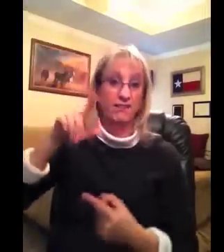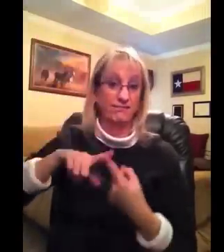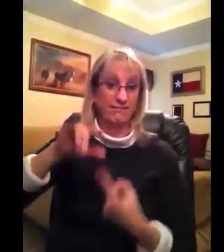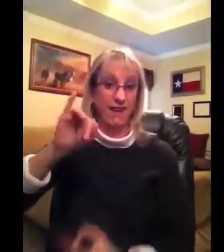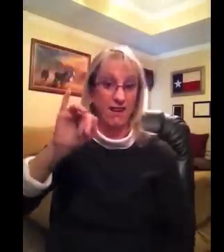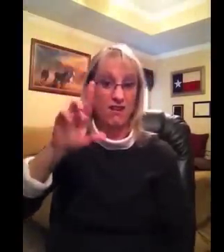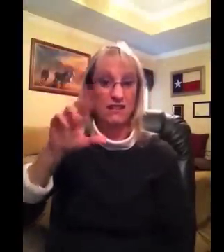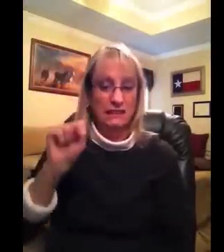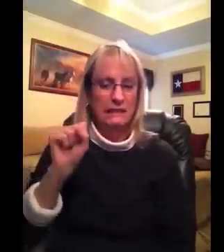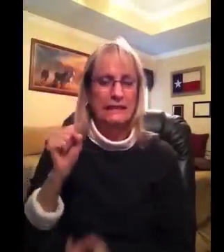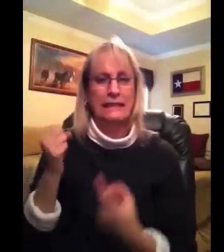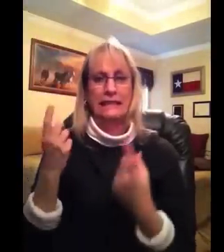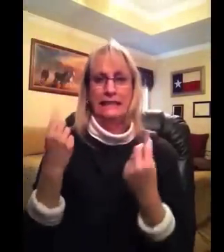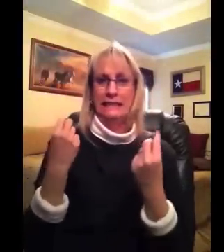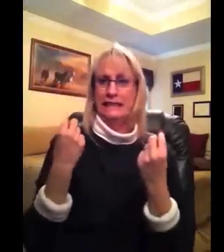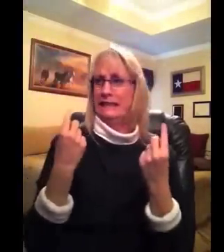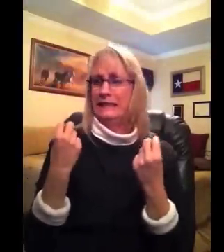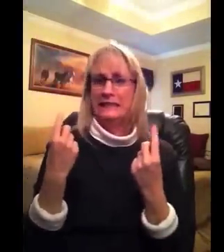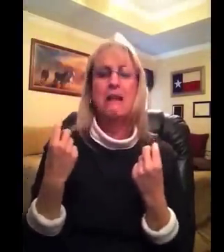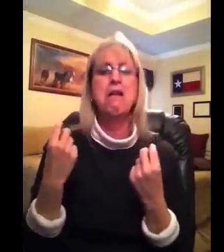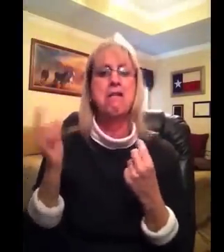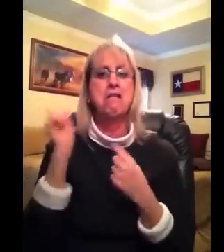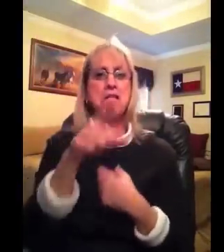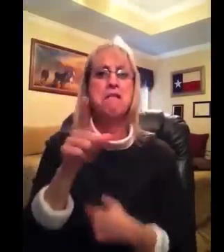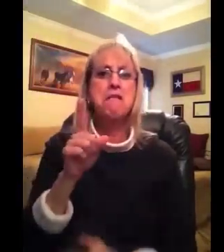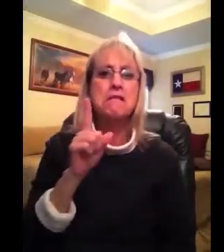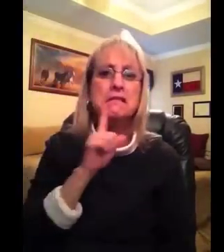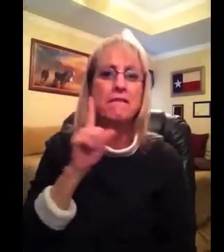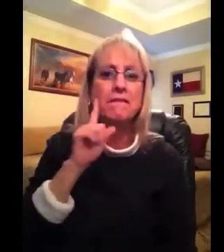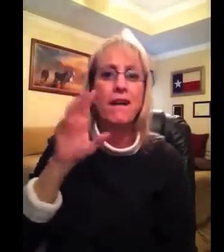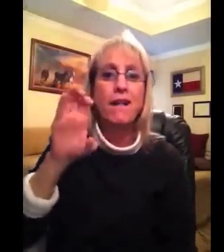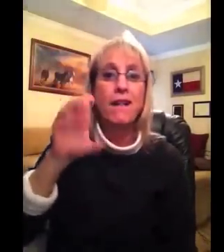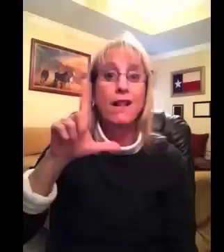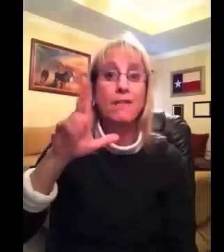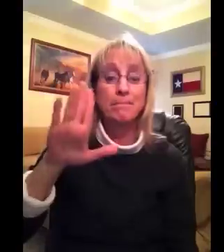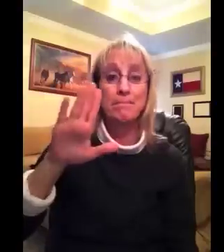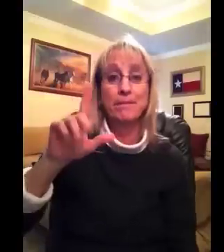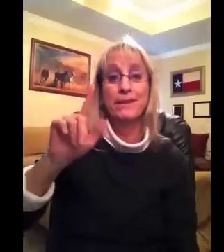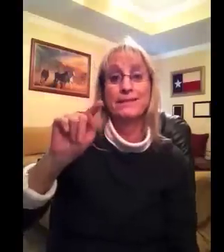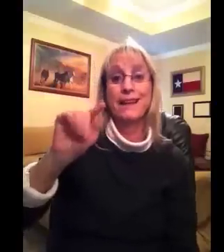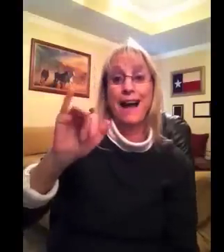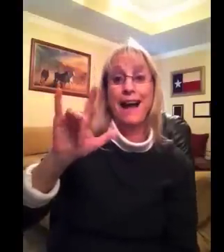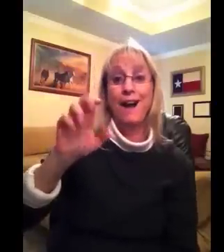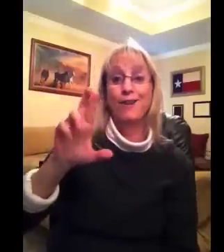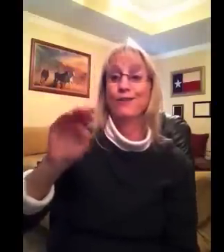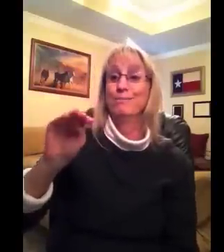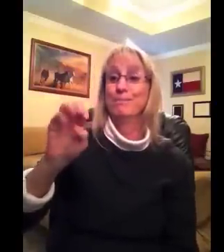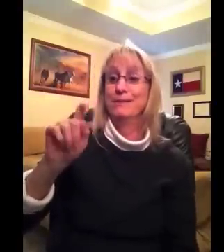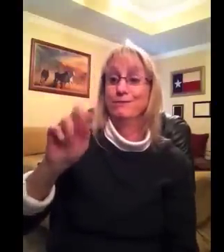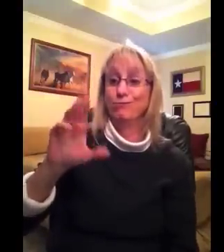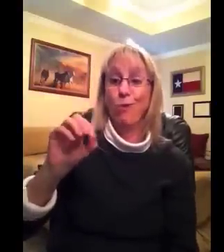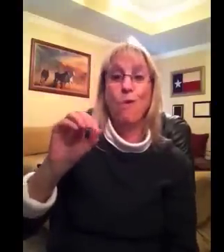$850 to send with the application. We approached Tyler Metro Association